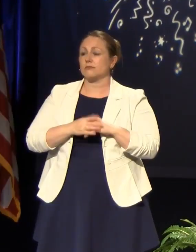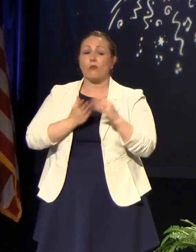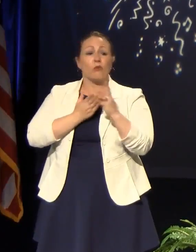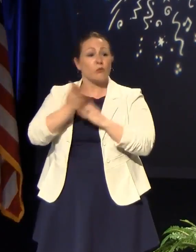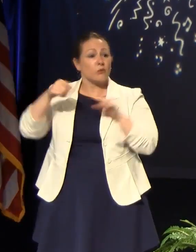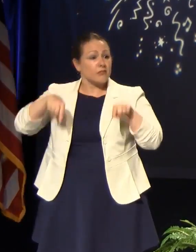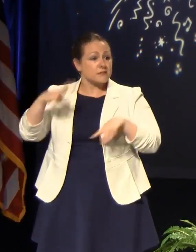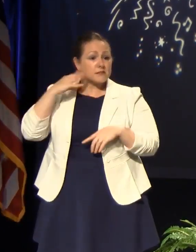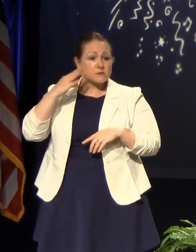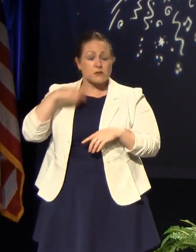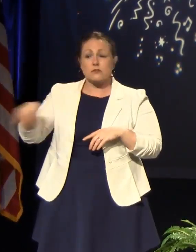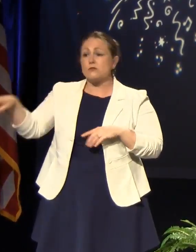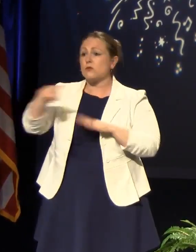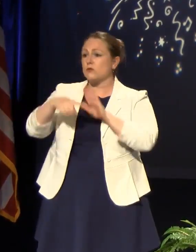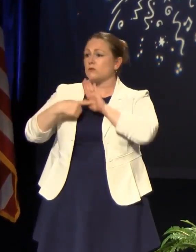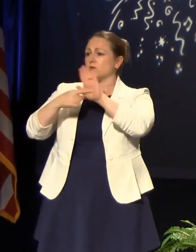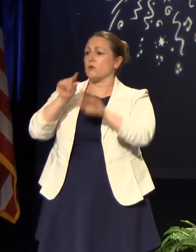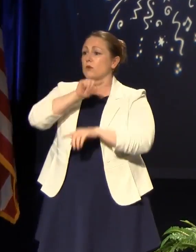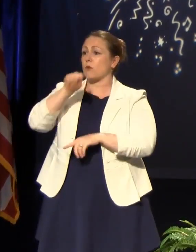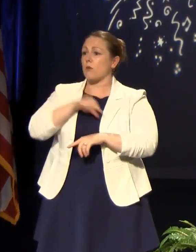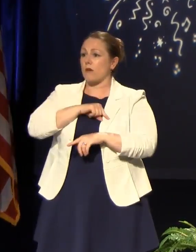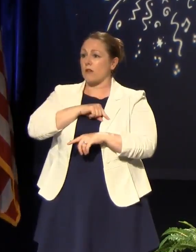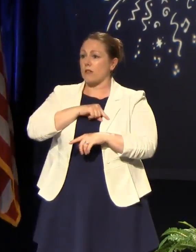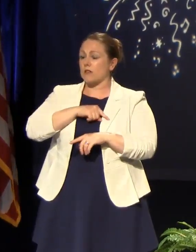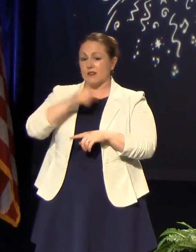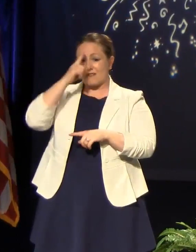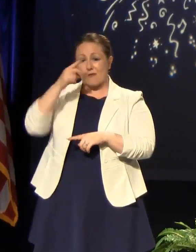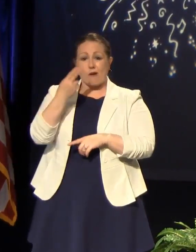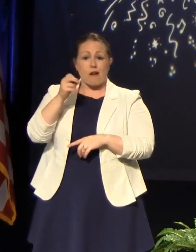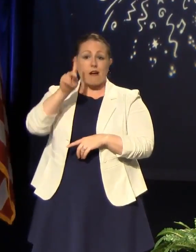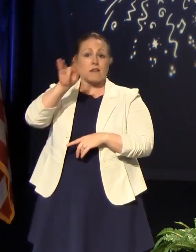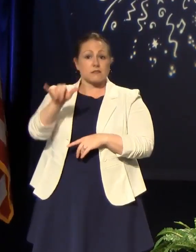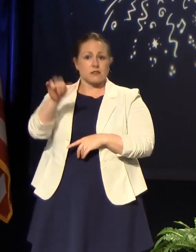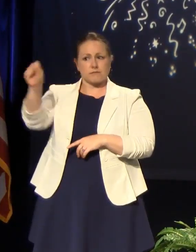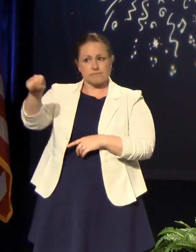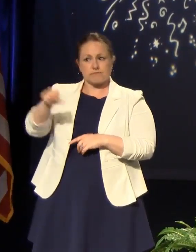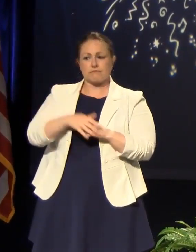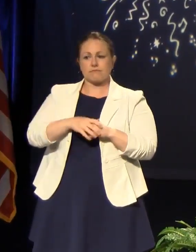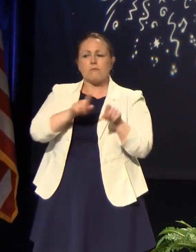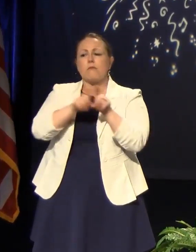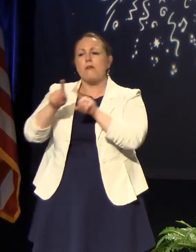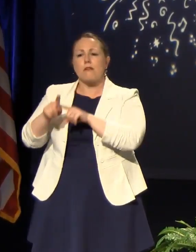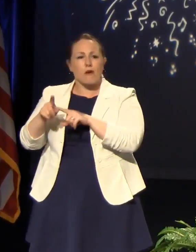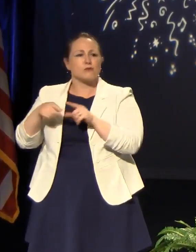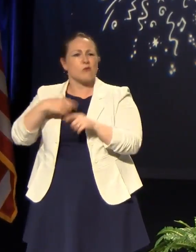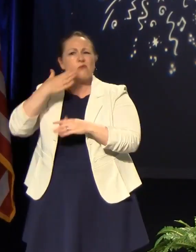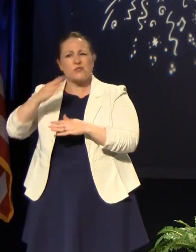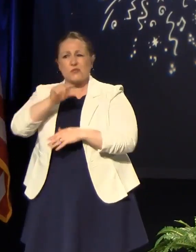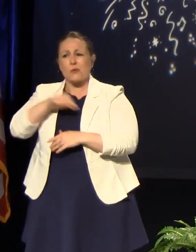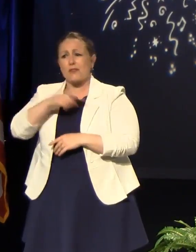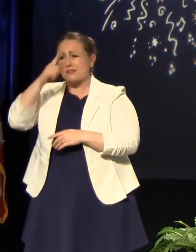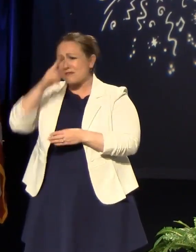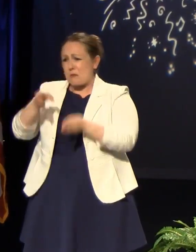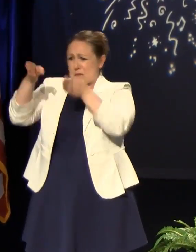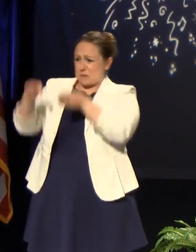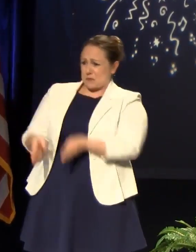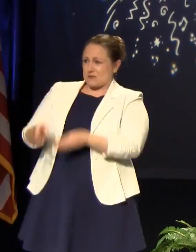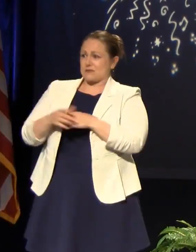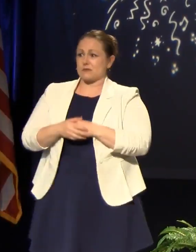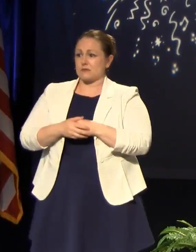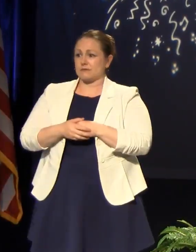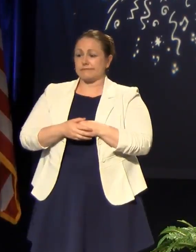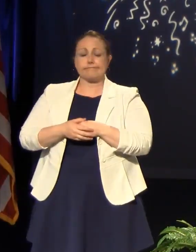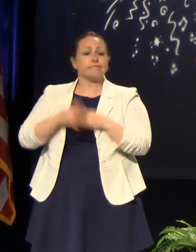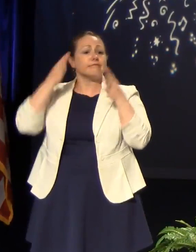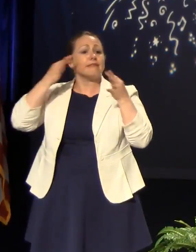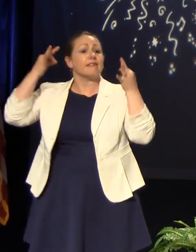not only what it means to be a Husky, but what it means to be a quality human being. Certainly, this class, more so than